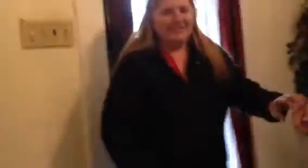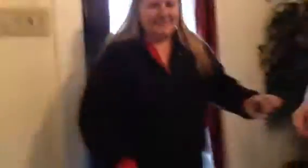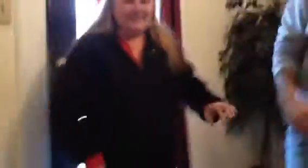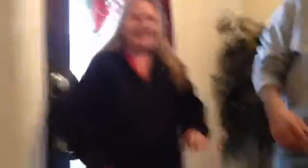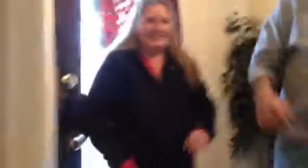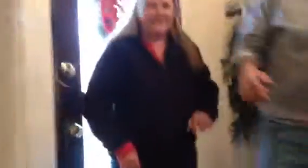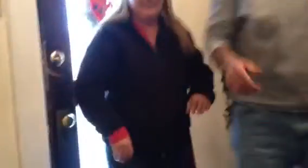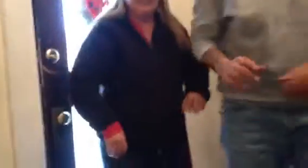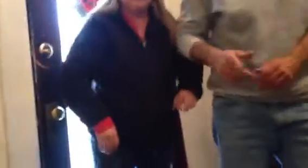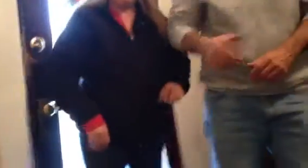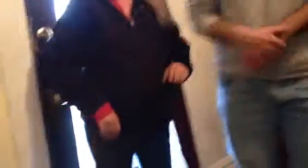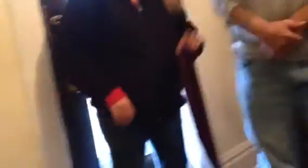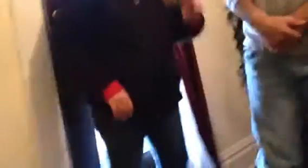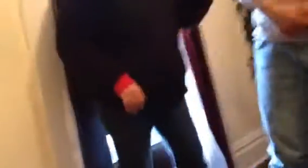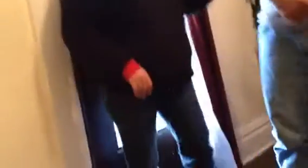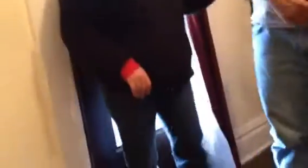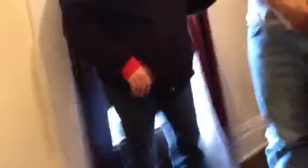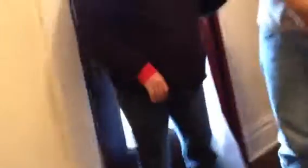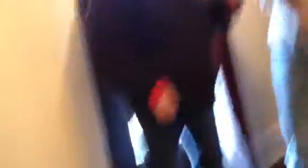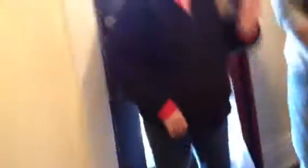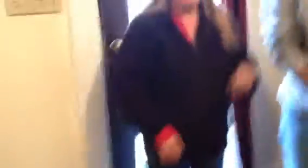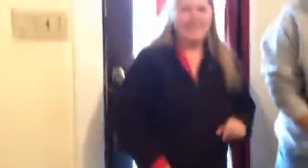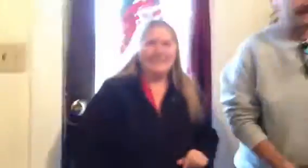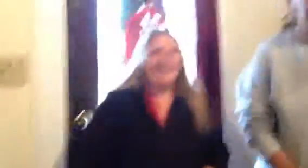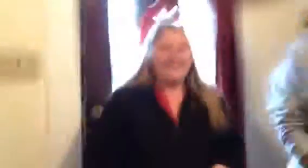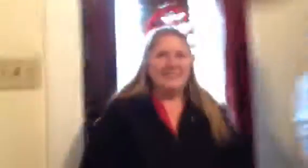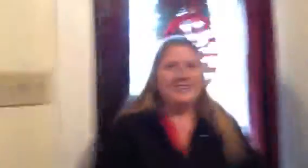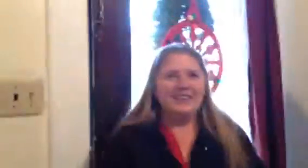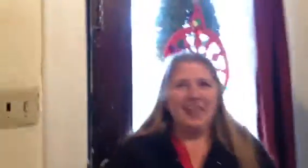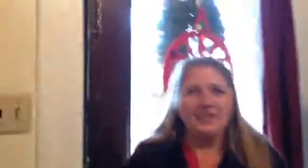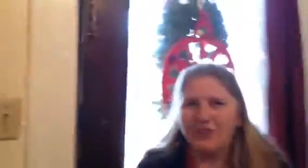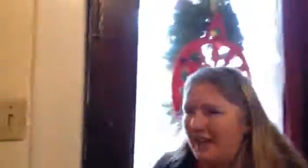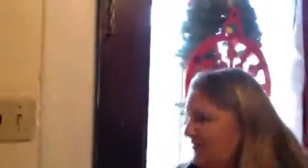type offense. And on the other side, Bradley Fletcher, Kerry Williams, flying at okay.